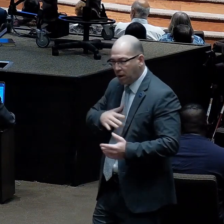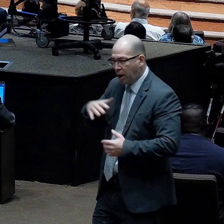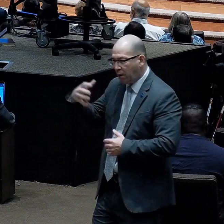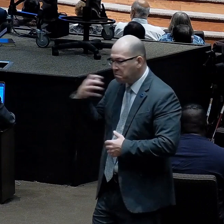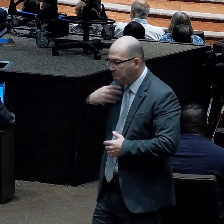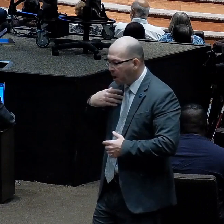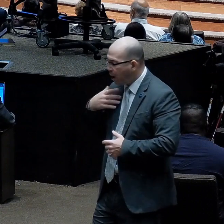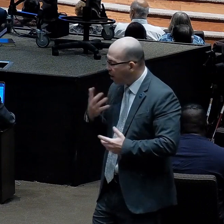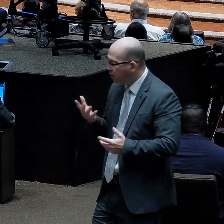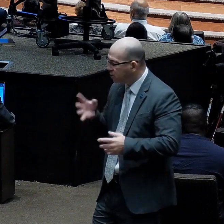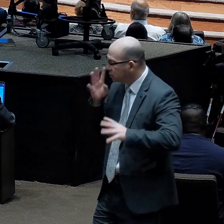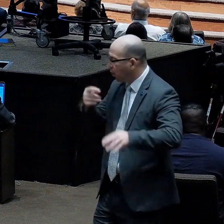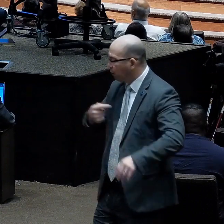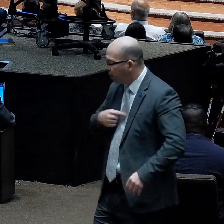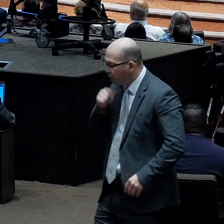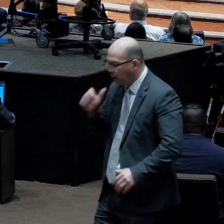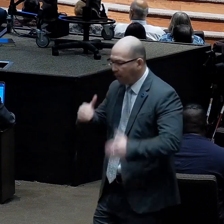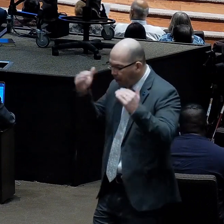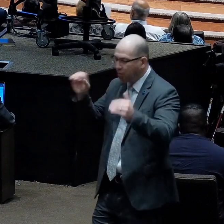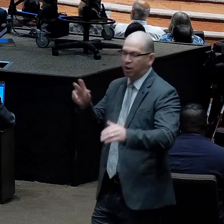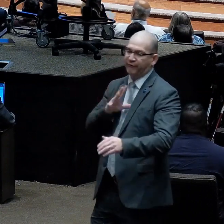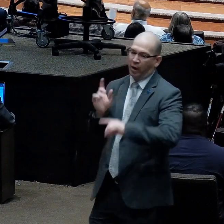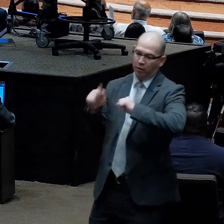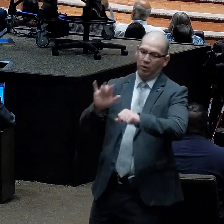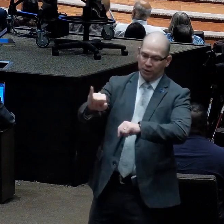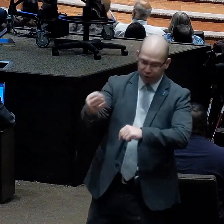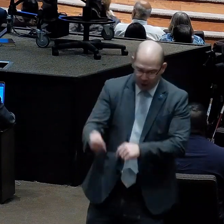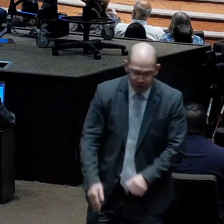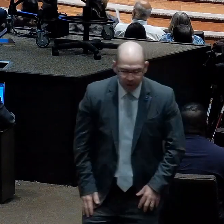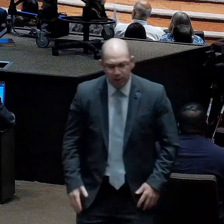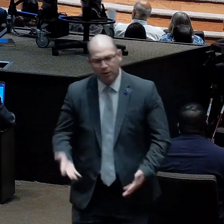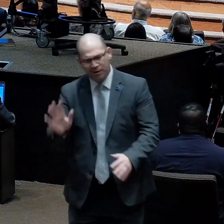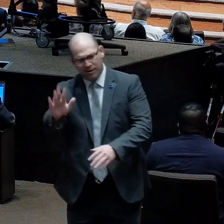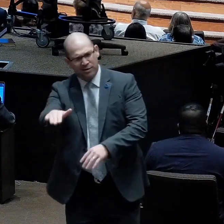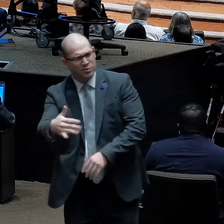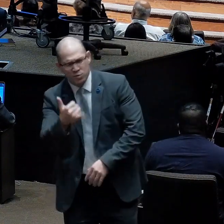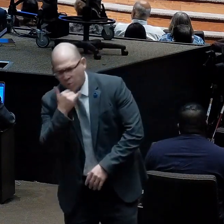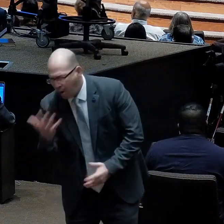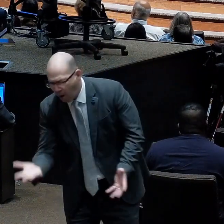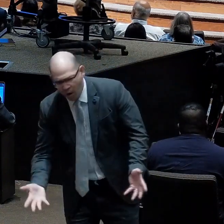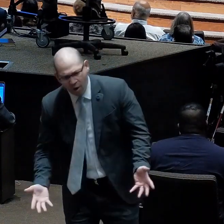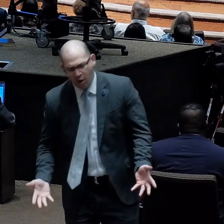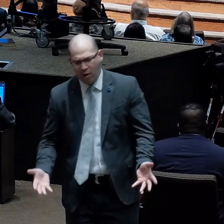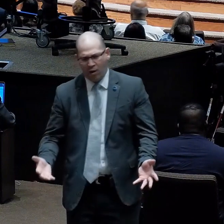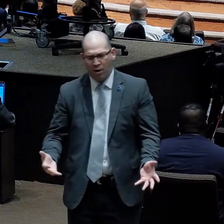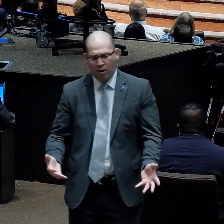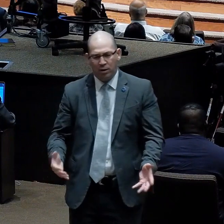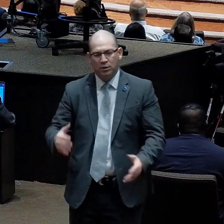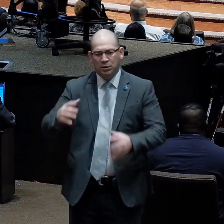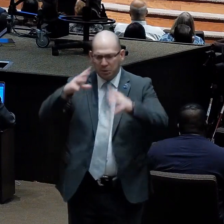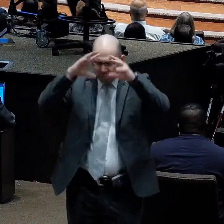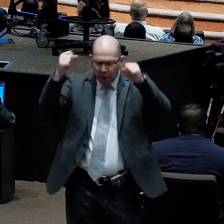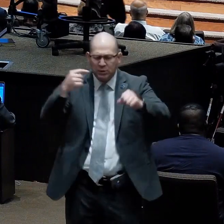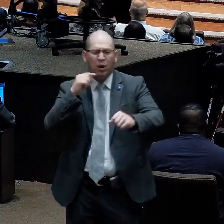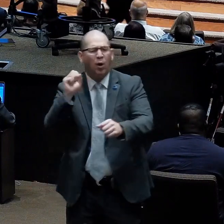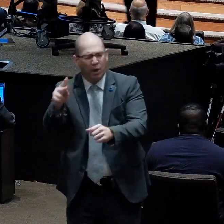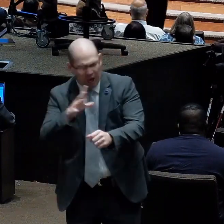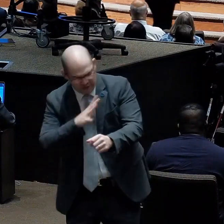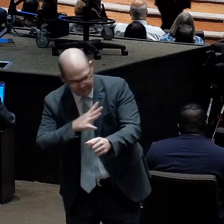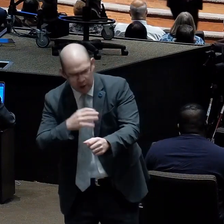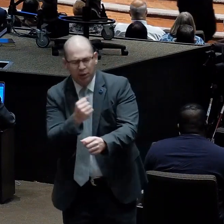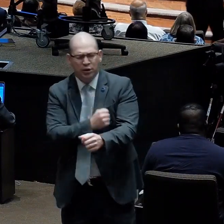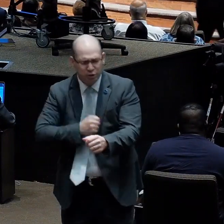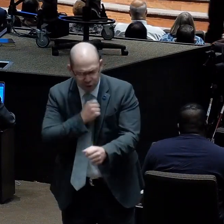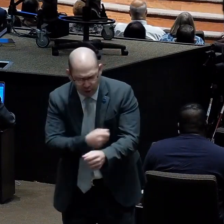promotion. And so we go over to Lockheed and we say, look, that wasn't just, that wasn't right. And the president of Lockheed gives an apology, gives him $100,000,